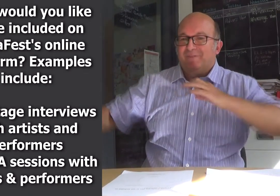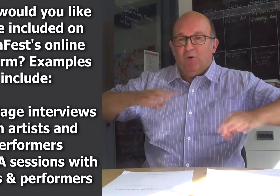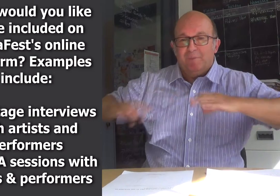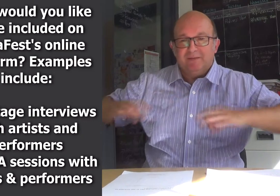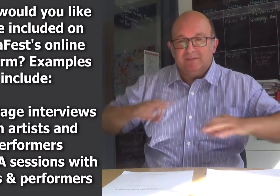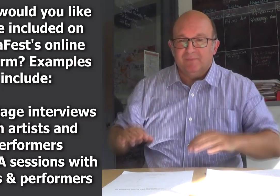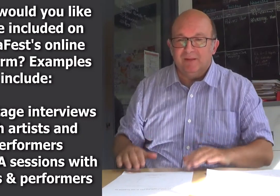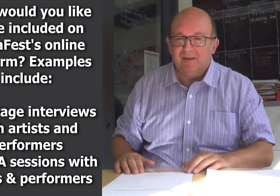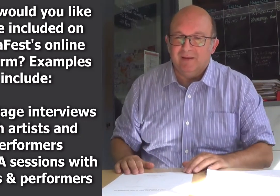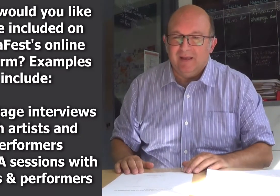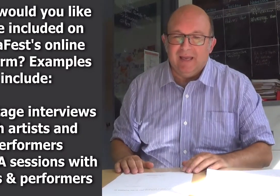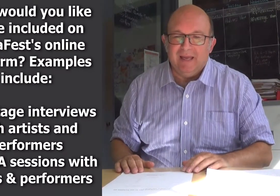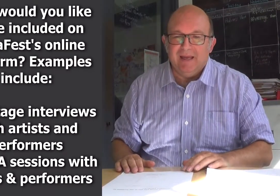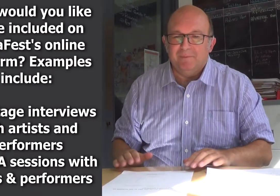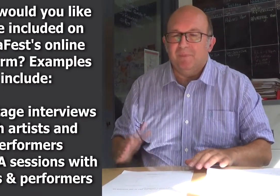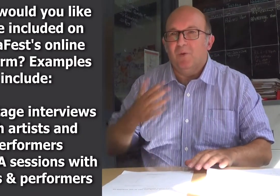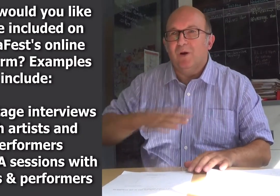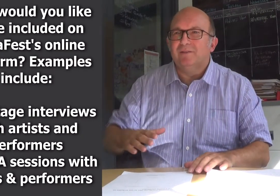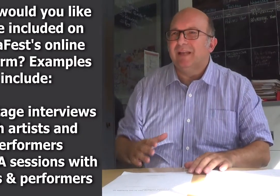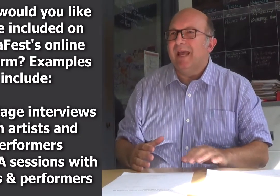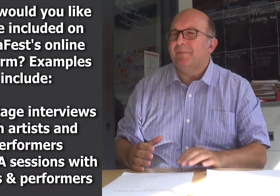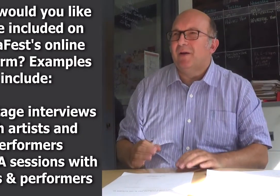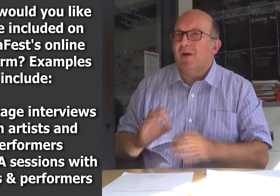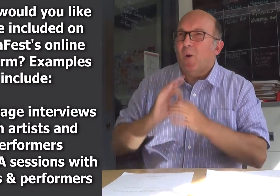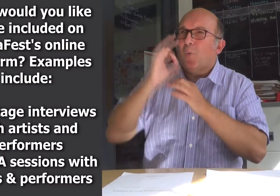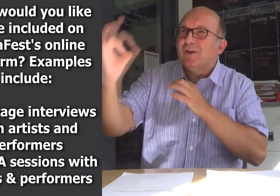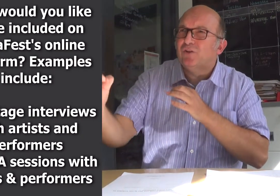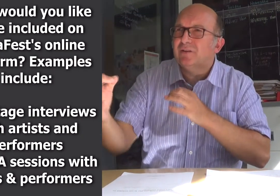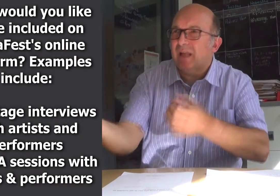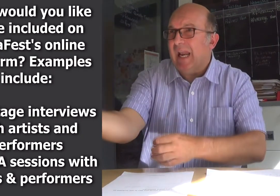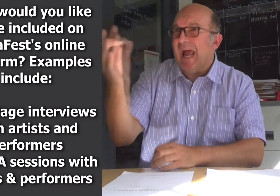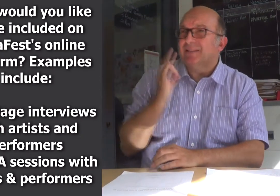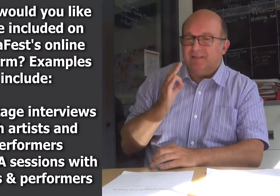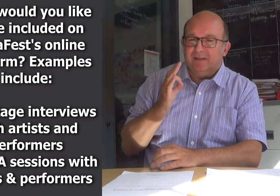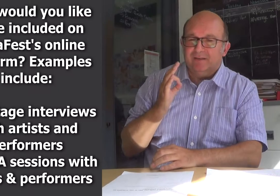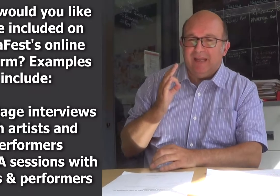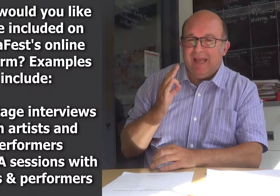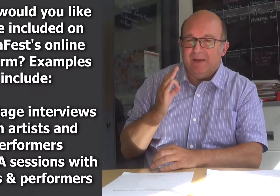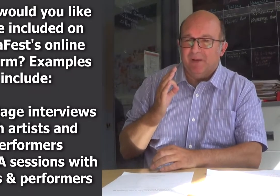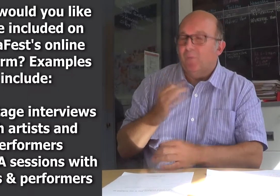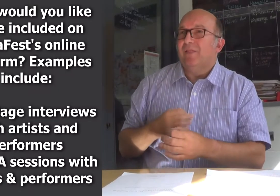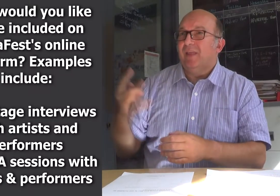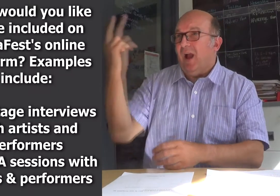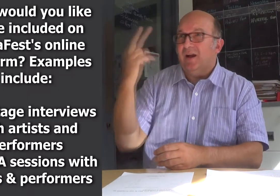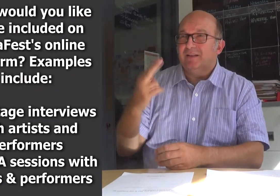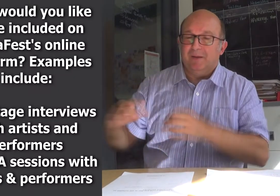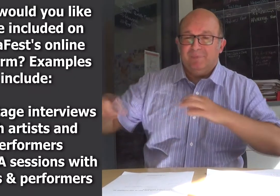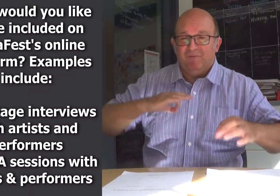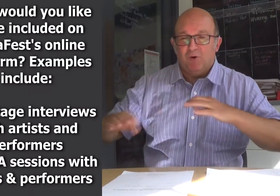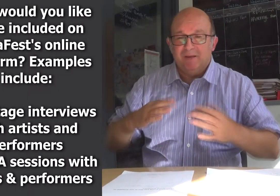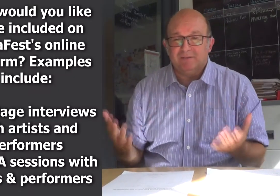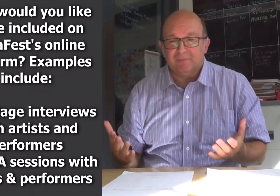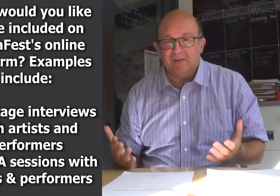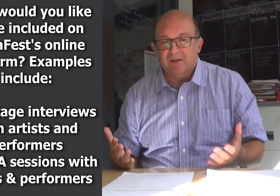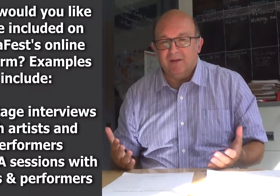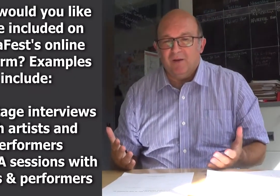and perform it. We want them question and answer with the artist and